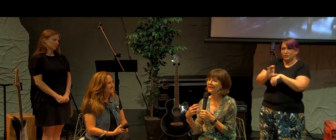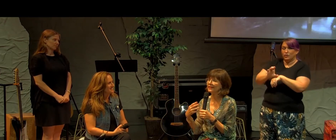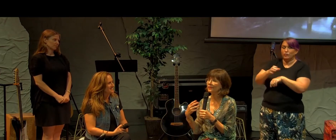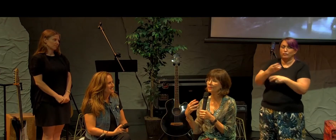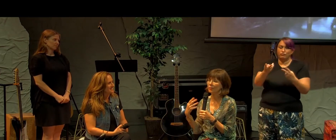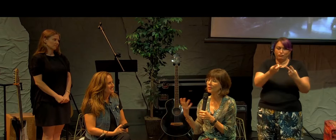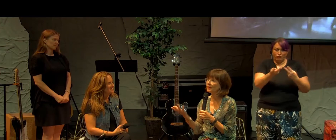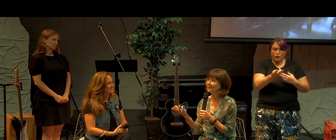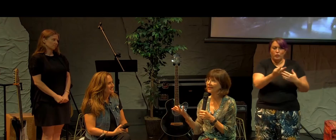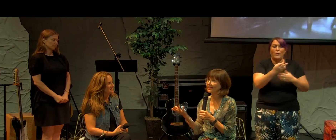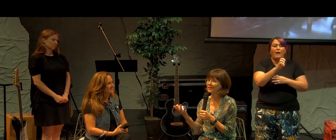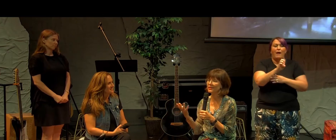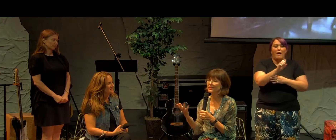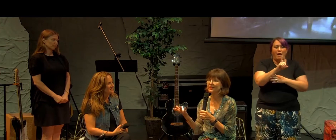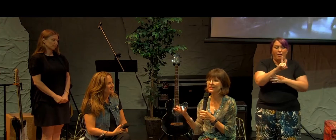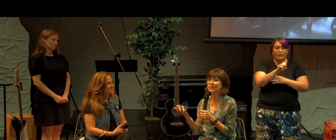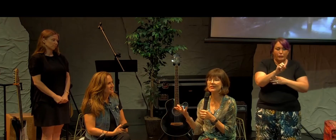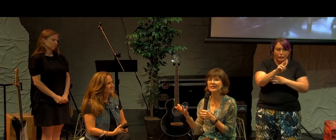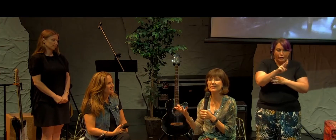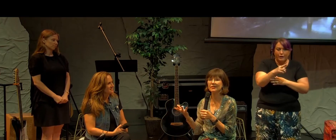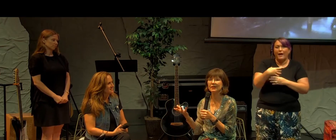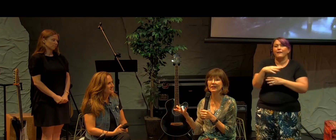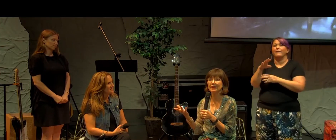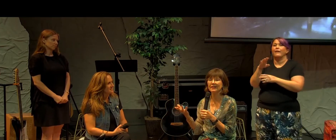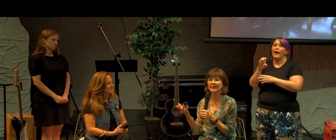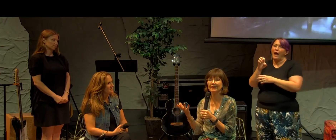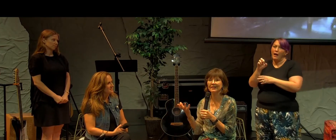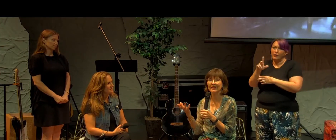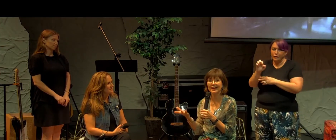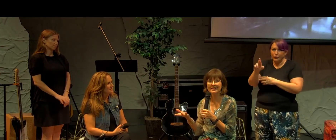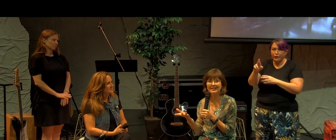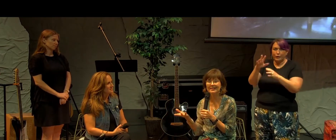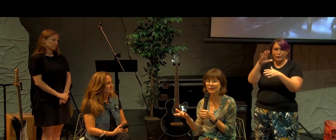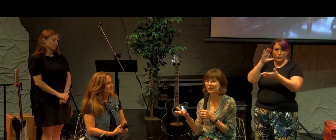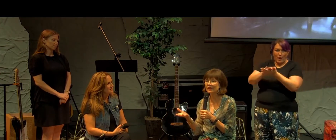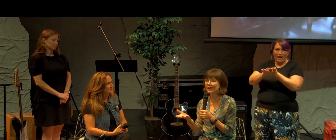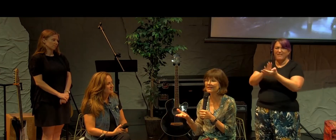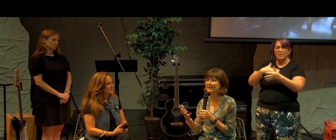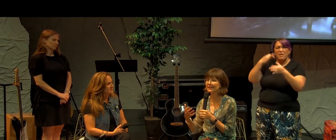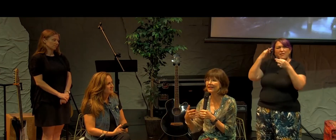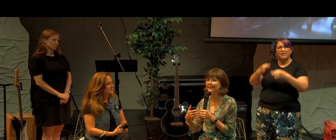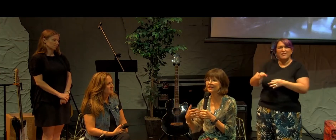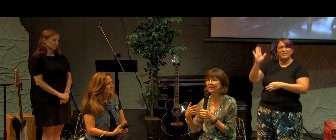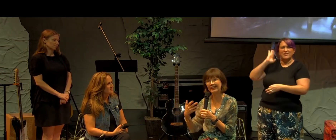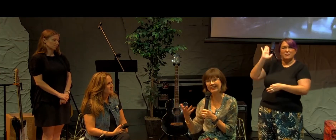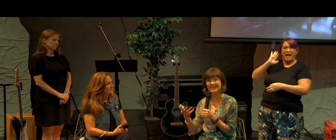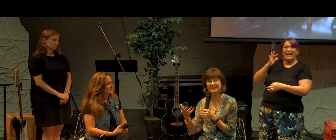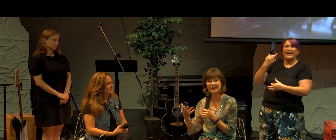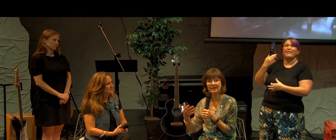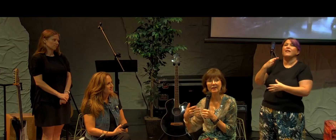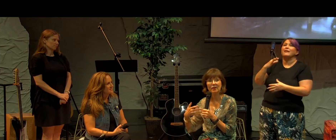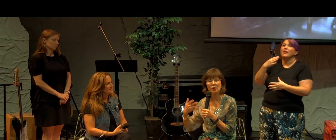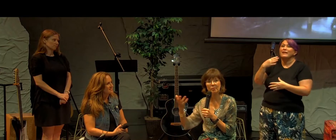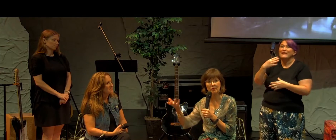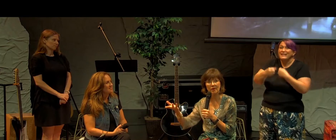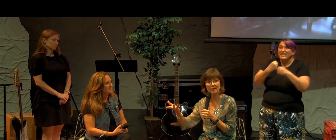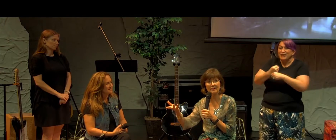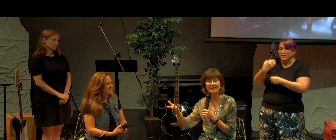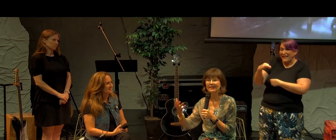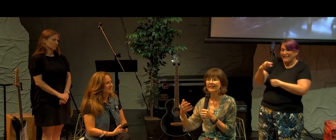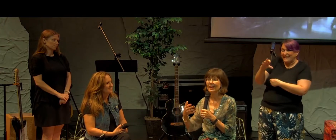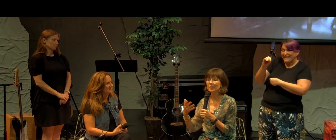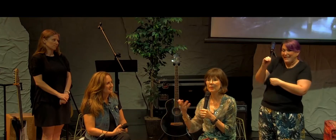they, a ripple effect, I mean, you know, the decision to, in the 90s, early 90s, let their kids go